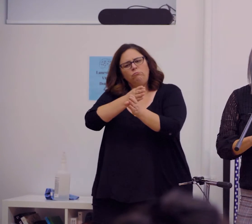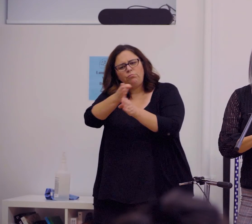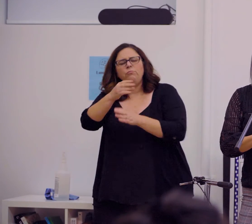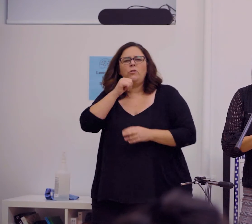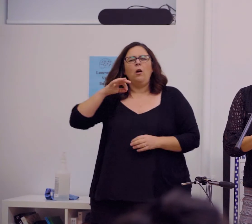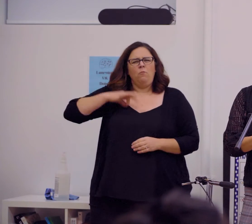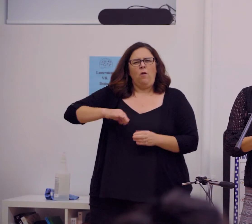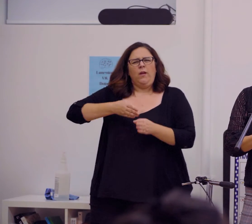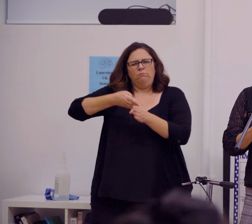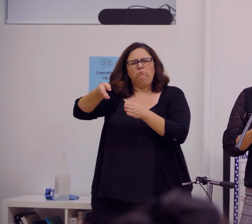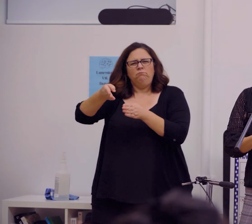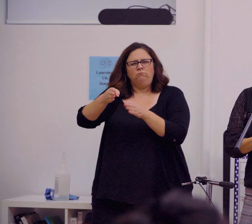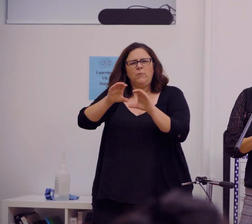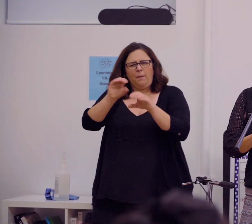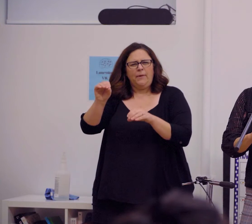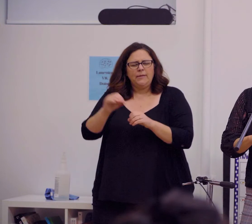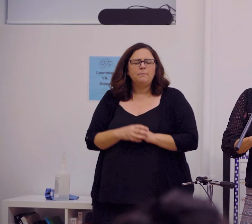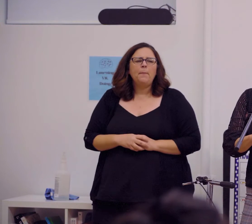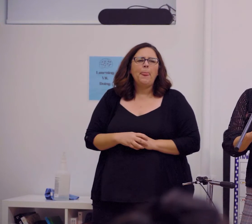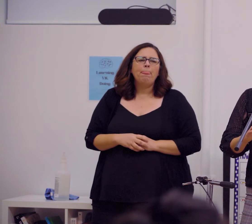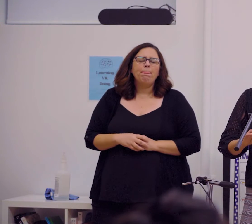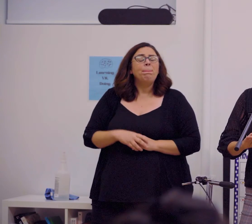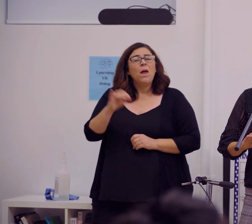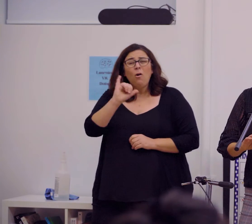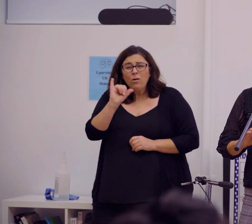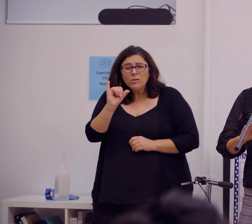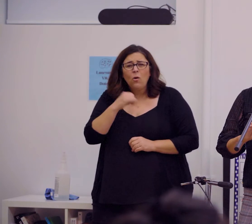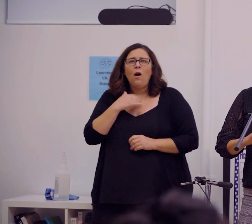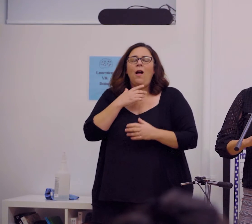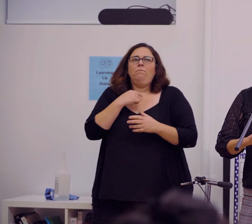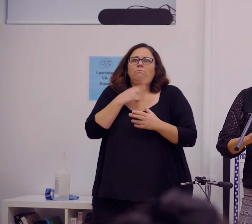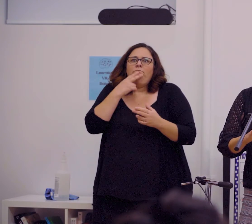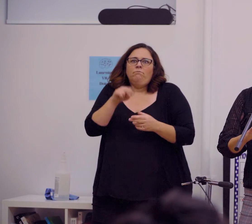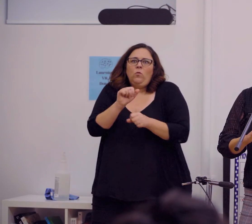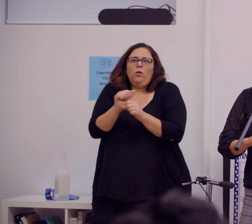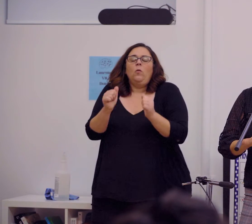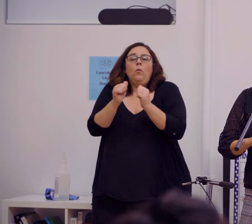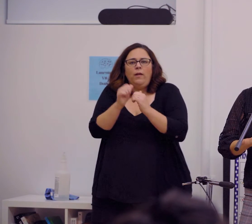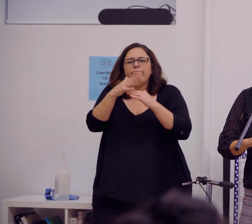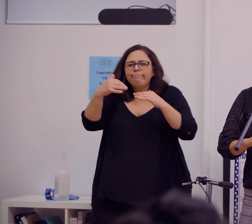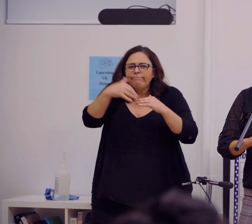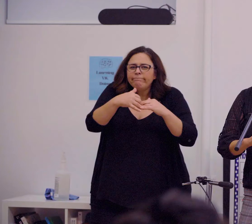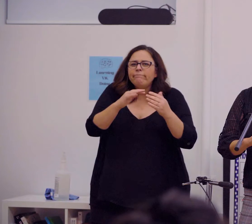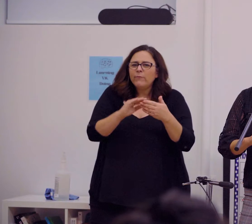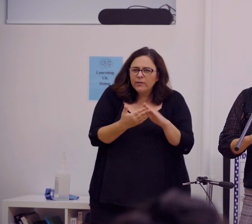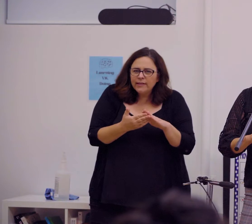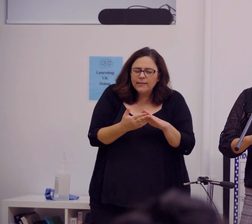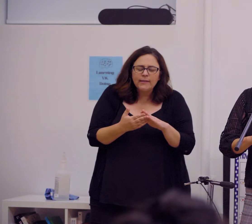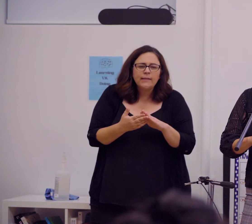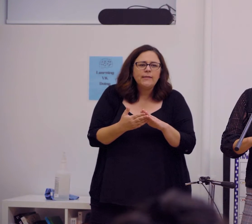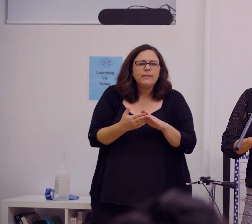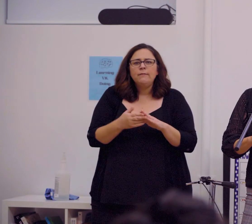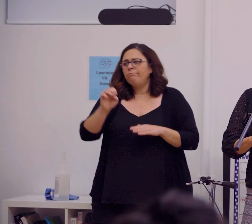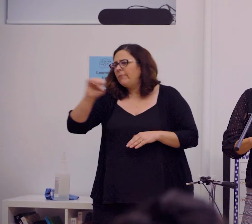sector, and I've also had the pleasure and honor of working with Indigenous communities